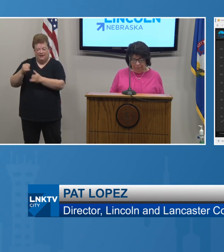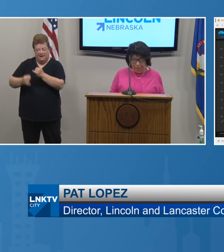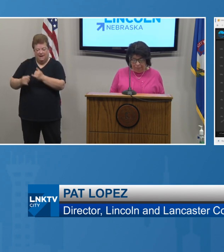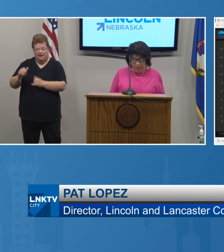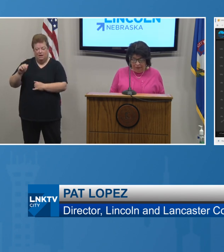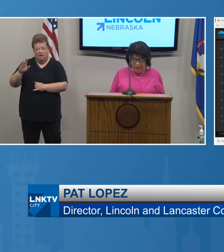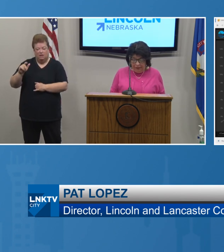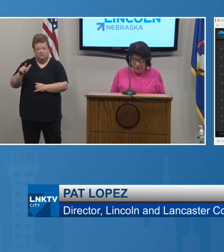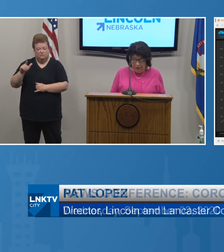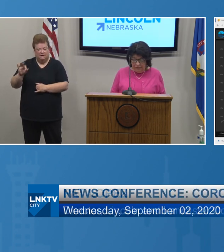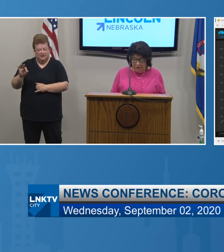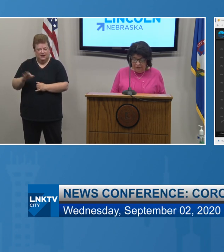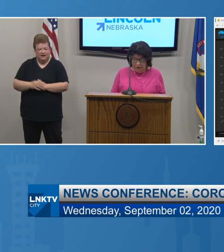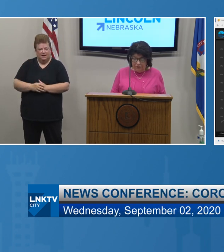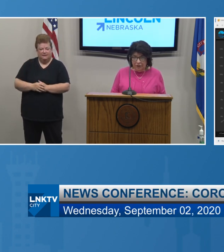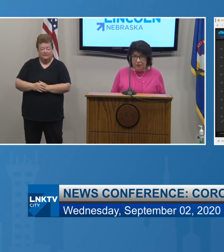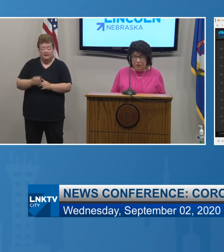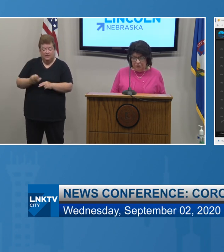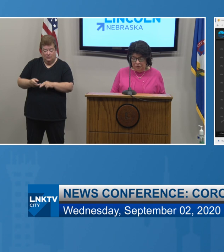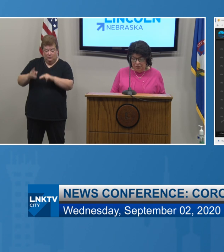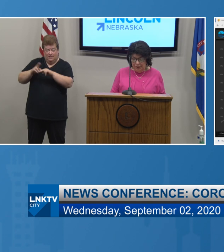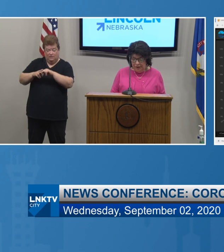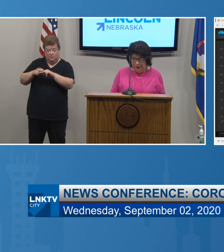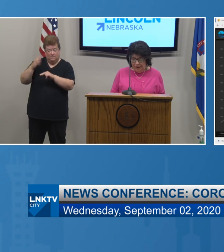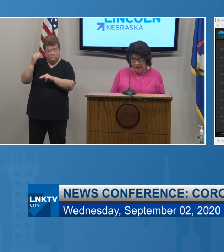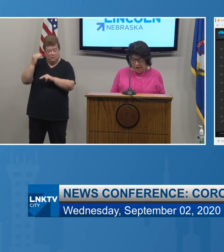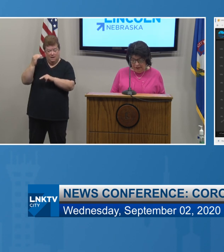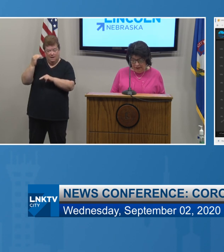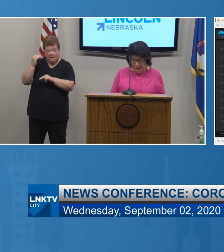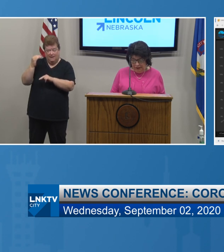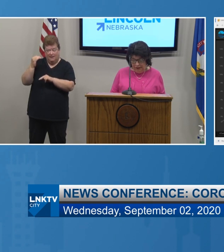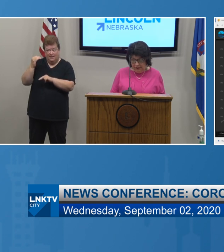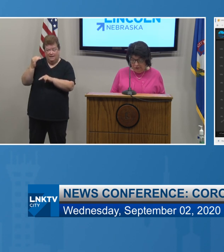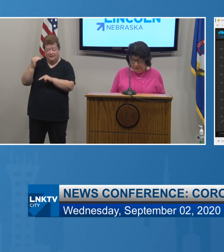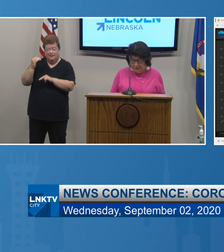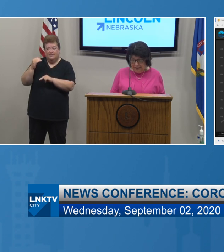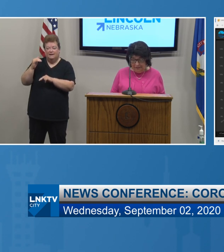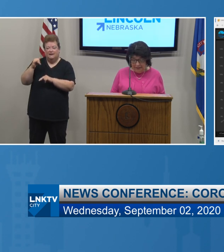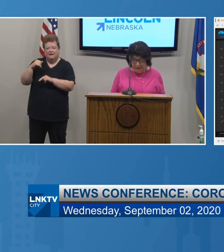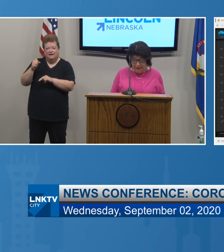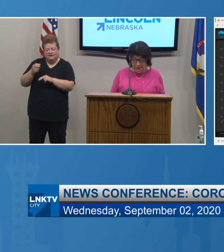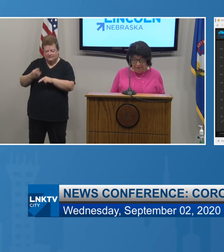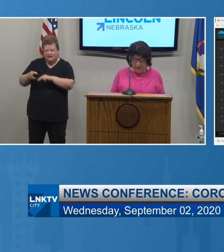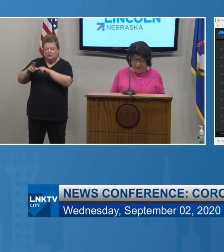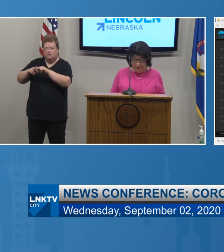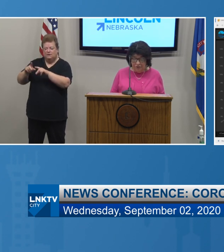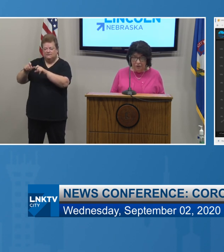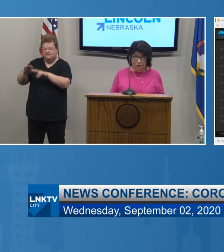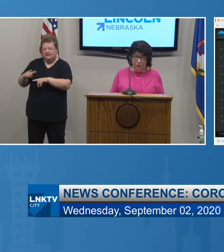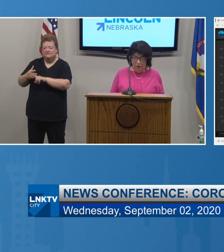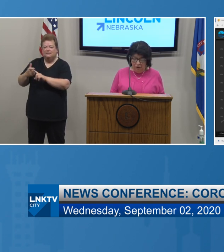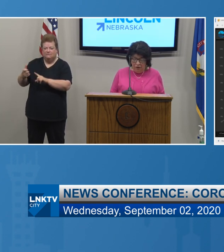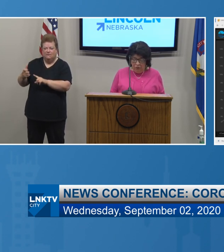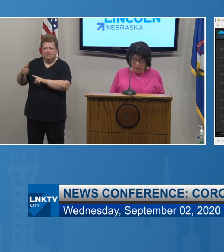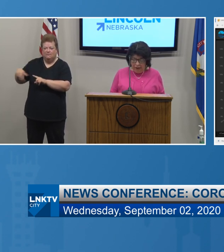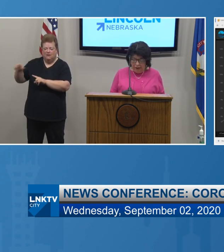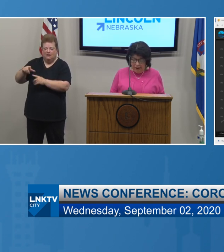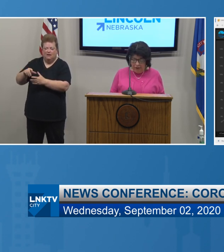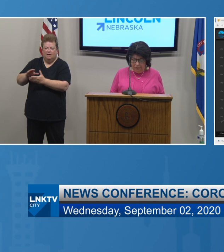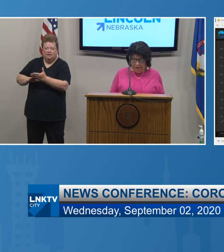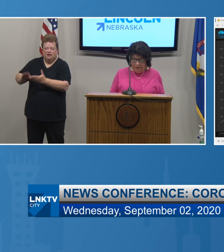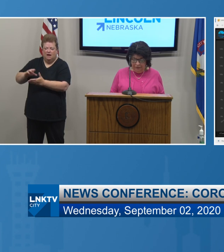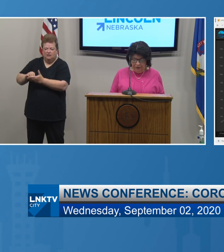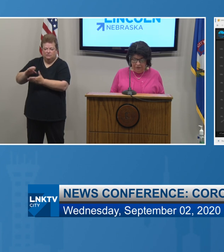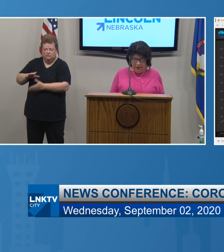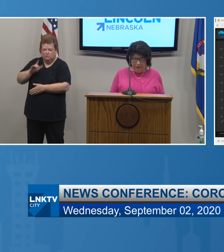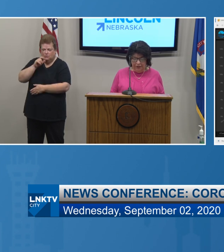29th. The increase is largely due to the increased testing of college students who are at a